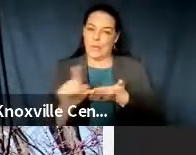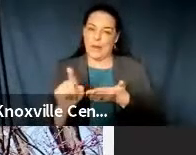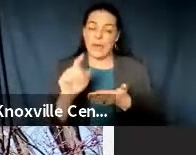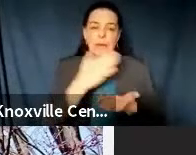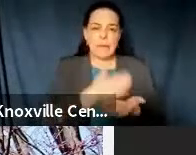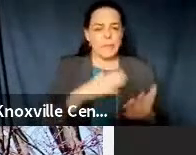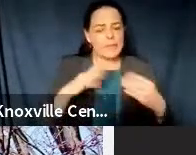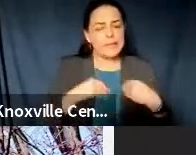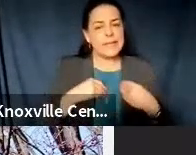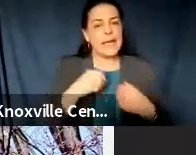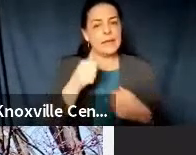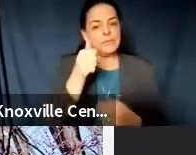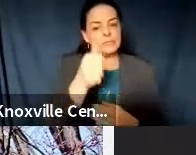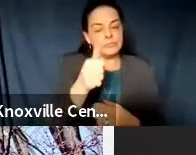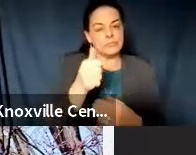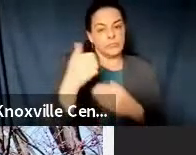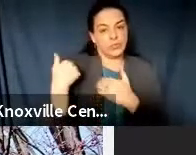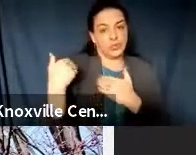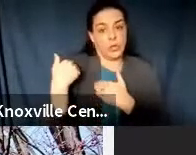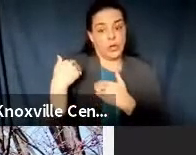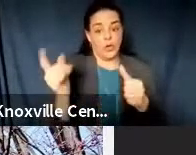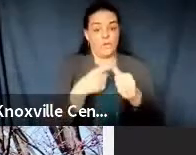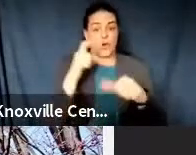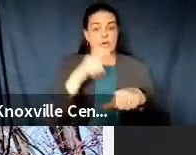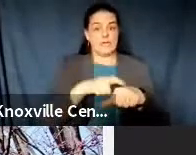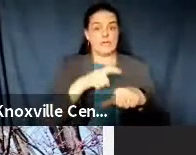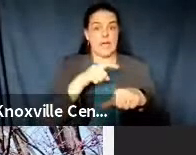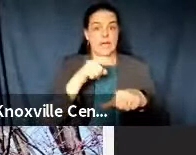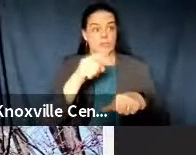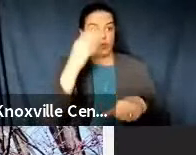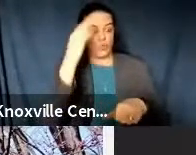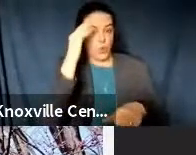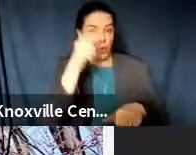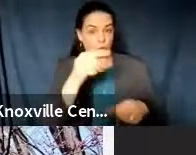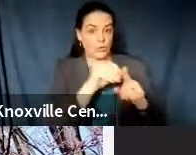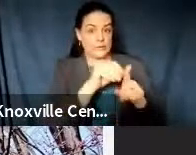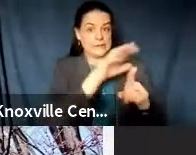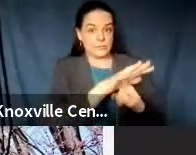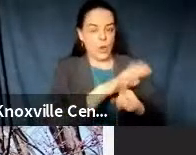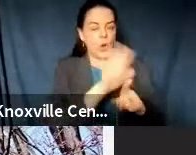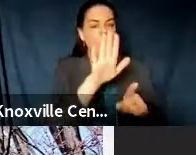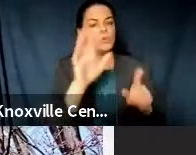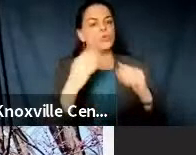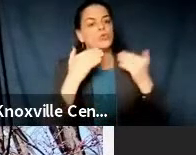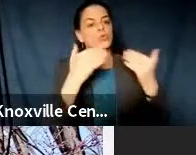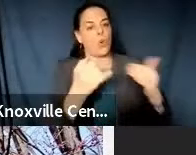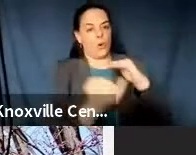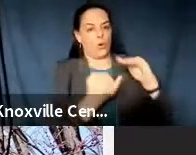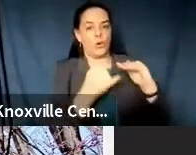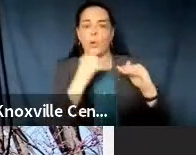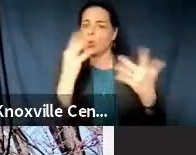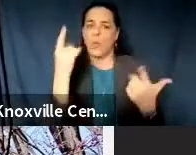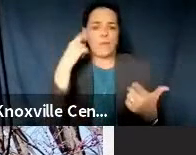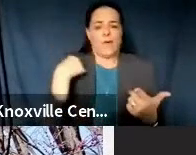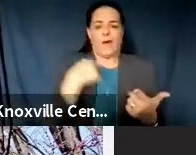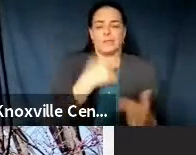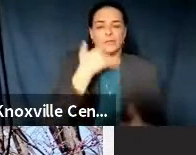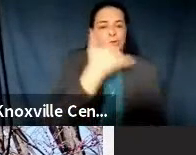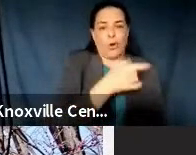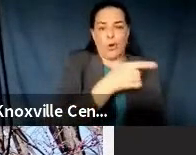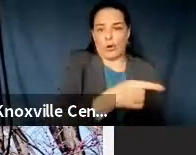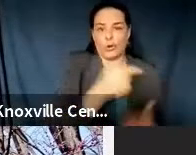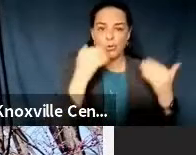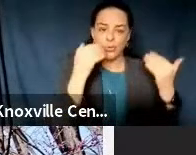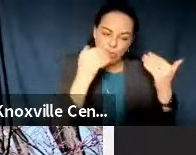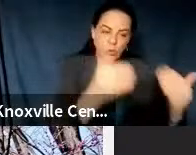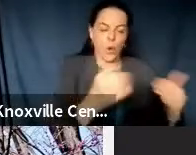responsibility and quarantine themselves at the first sign of exposure. Do not wait to receive a call from public health to start taking action.